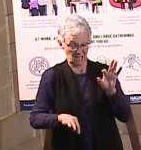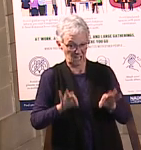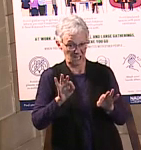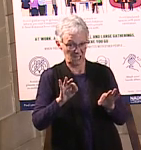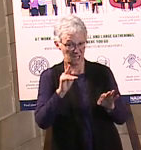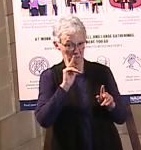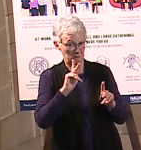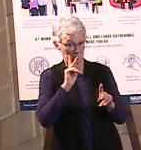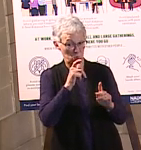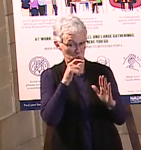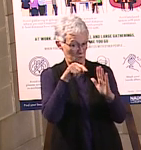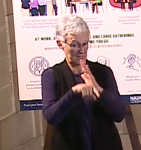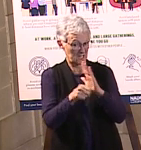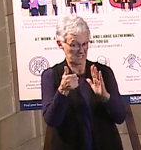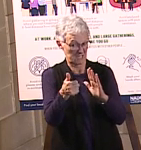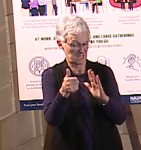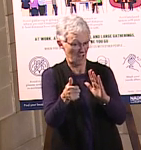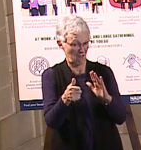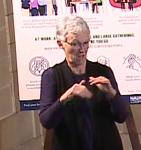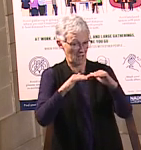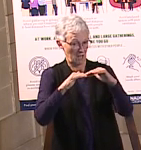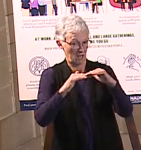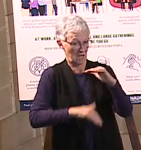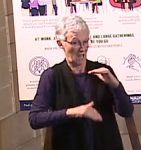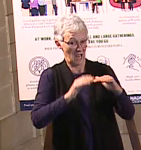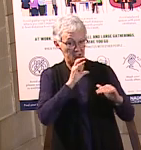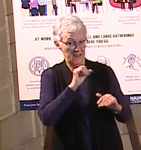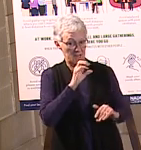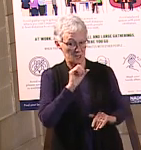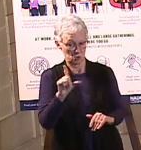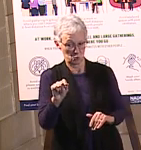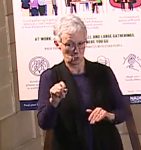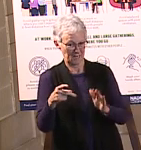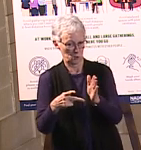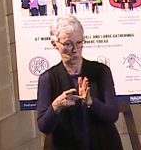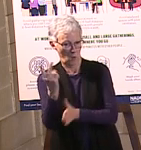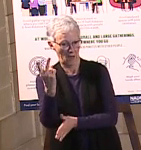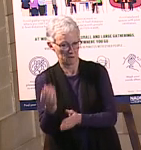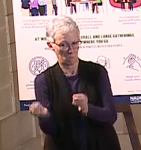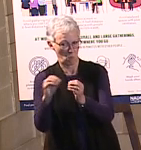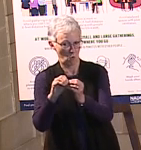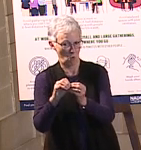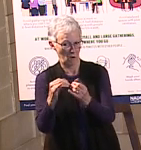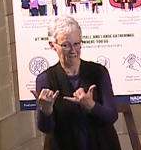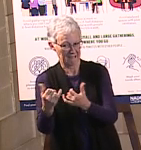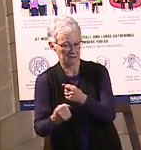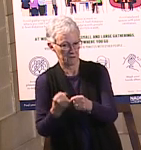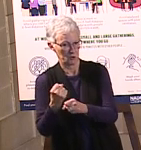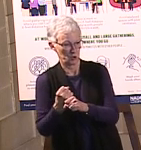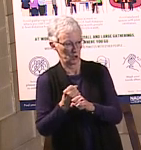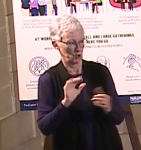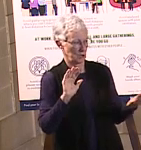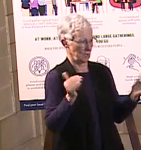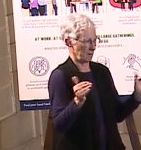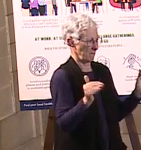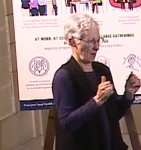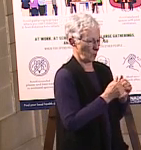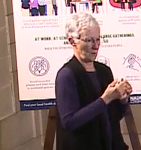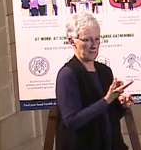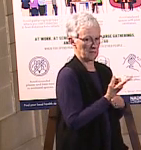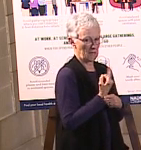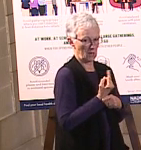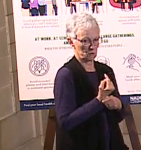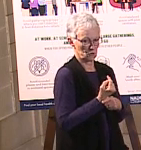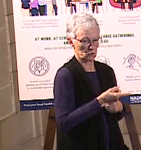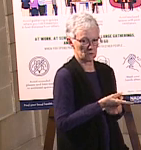among people under 20 doubled this year from last year. And by the way, those deaths are 10 times the